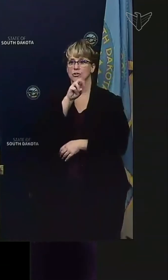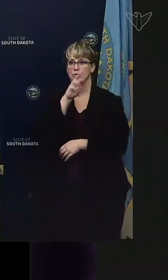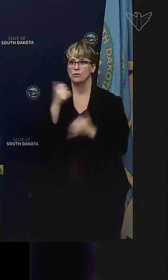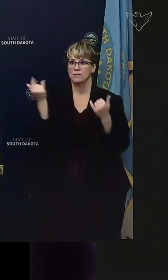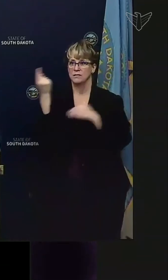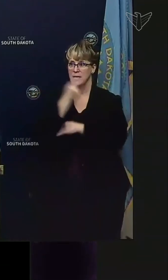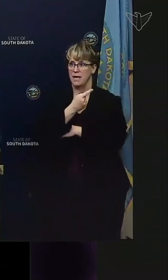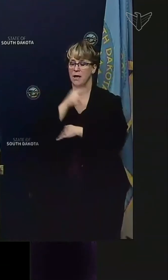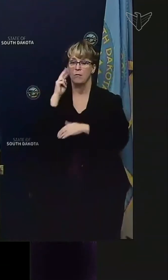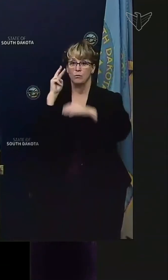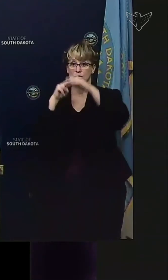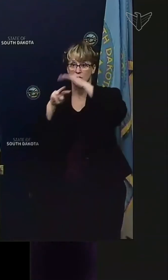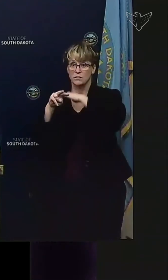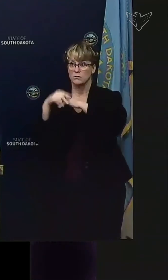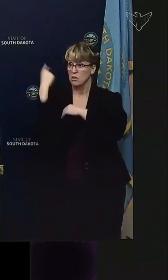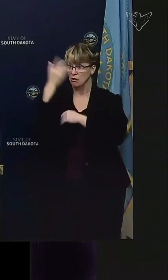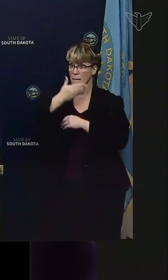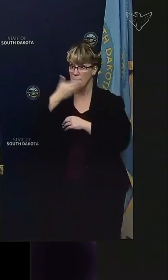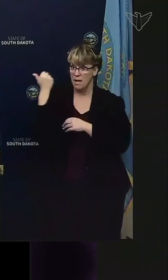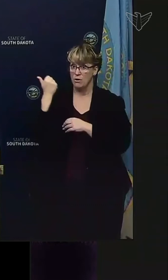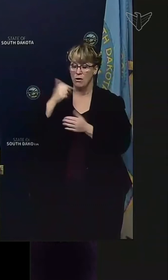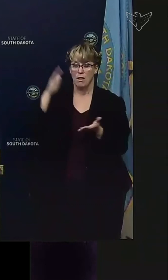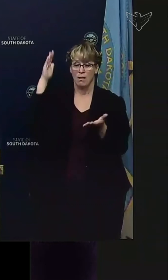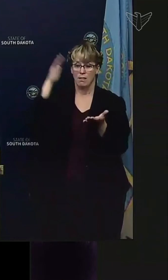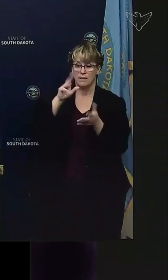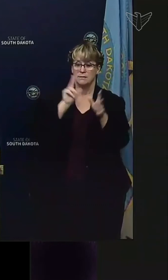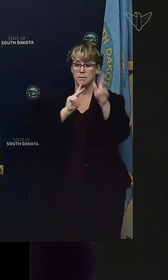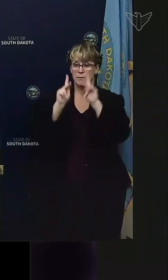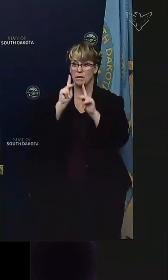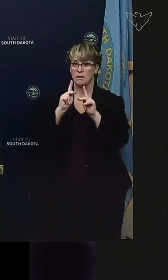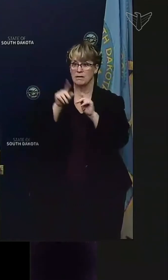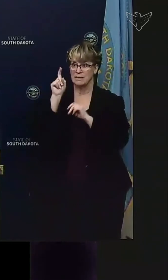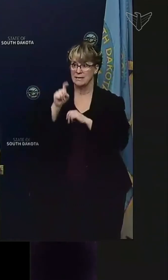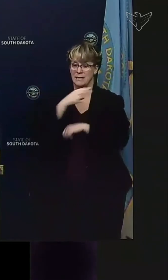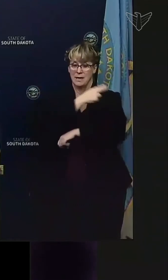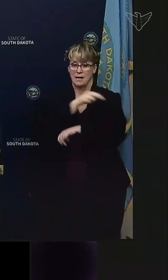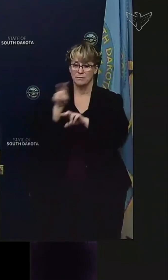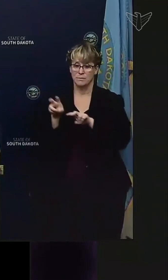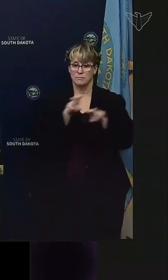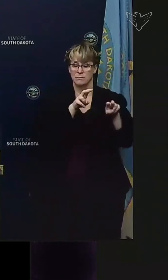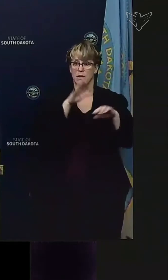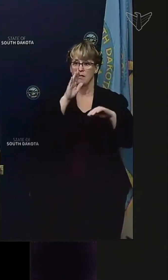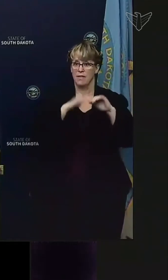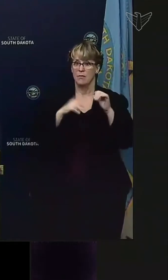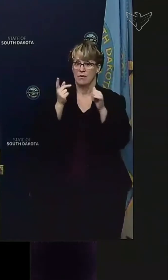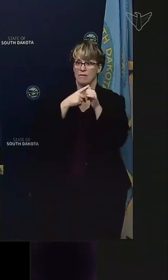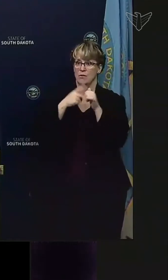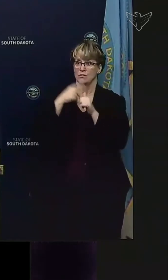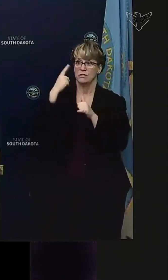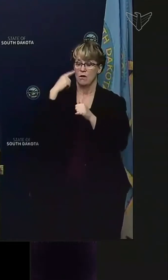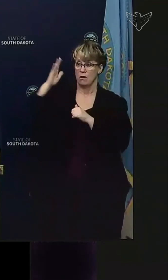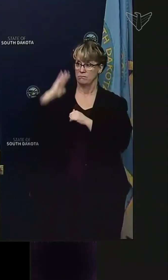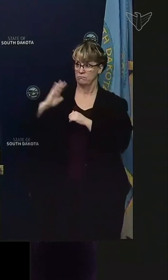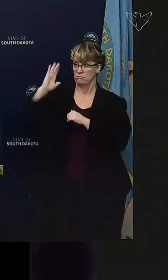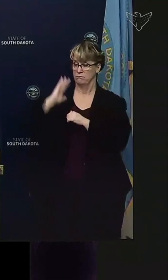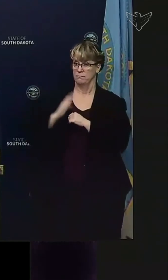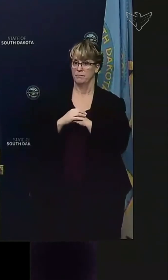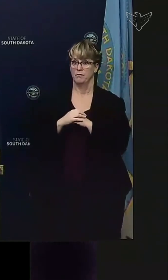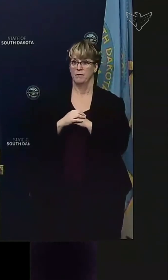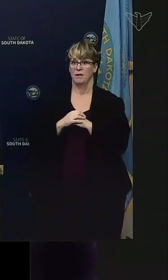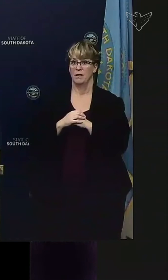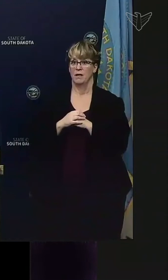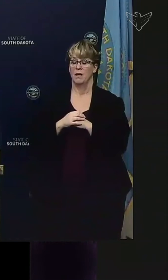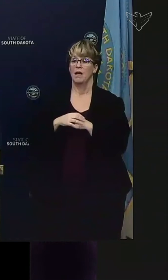Our projections look better. Less people will have a need for hospitalizations than we originally thought. We'll have a need for